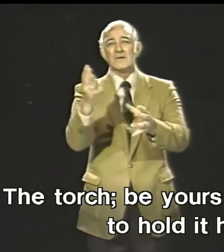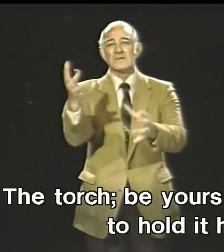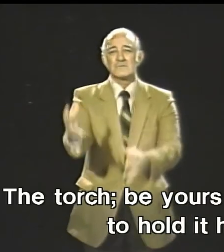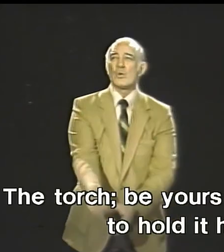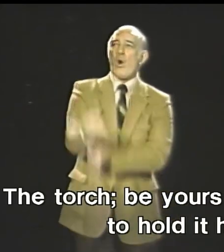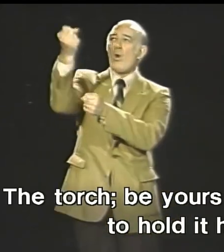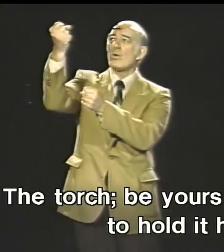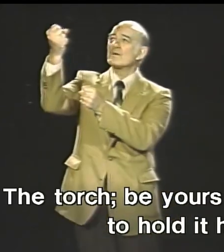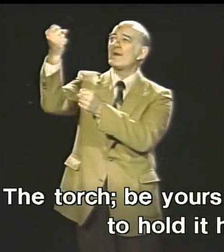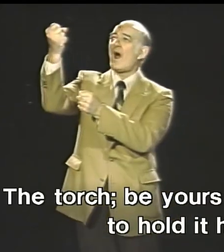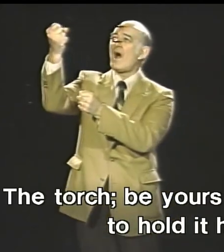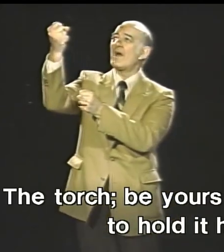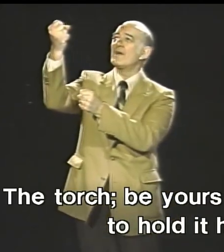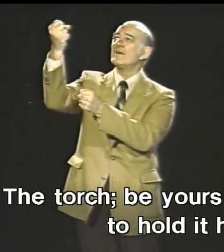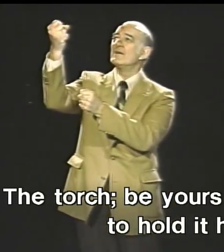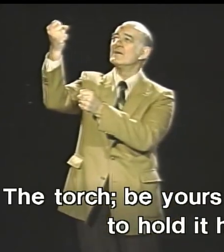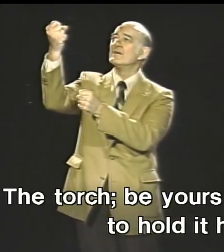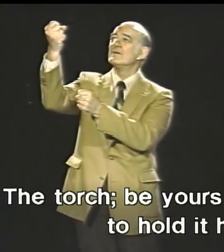yours to hold it high.